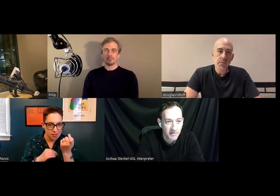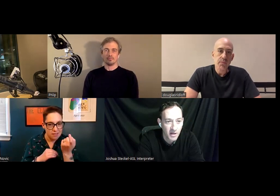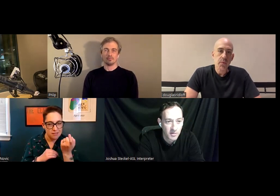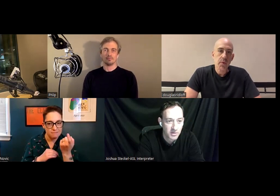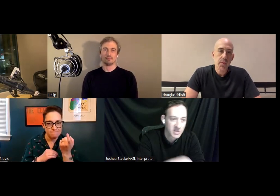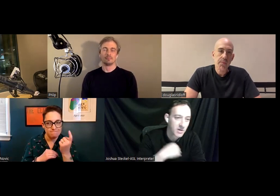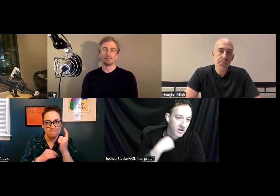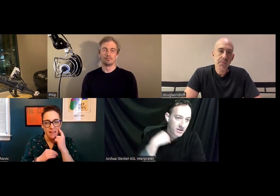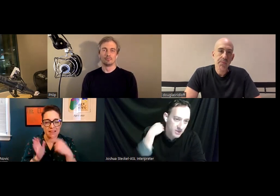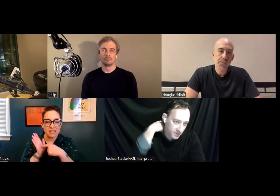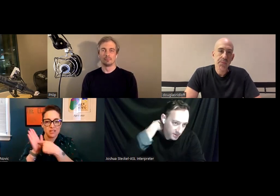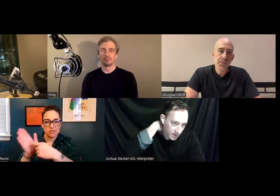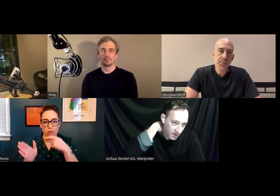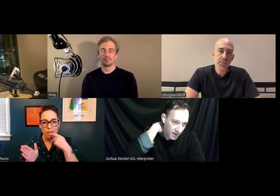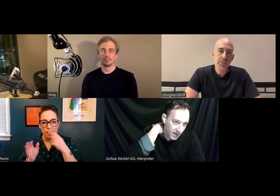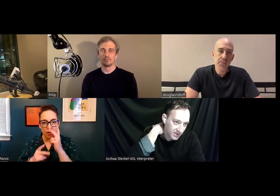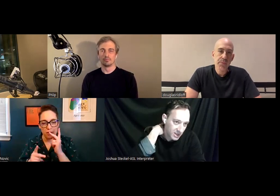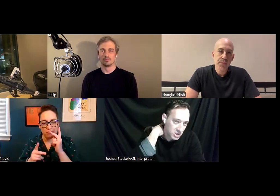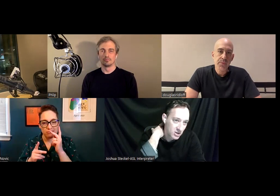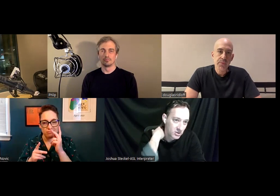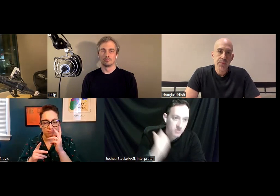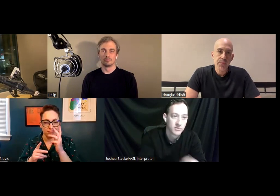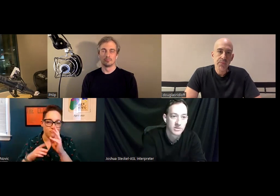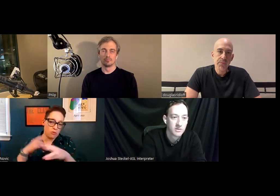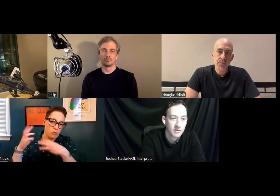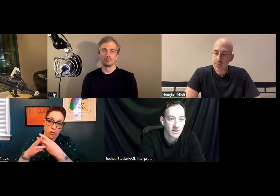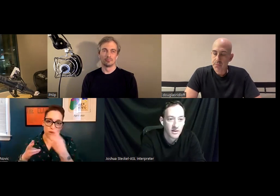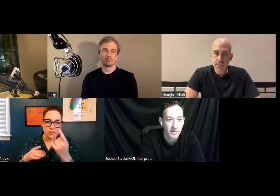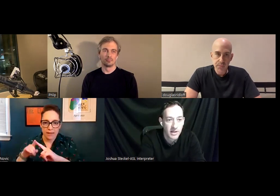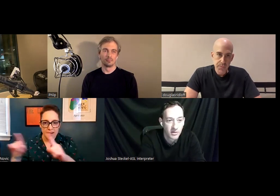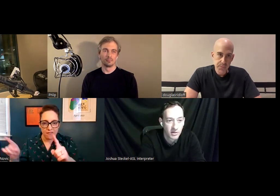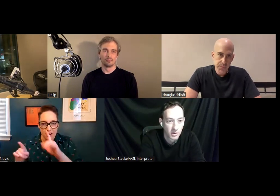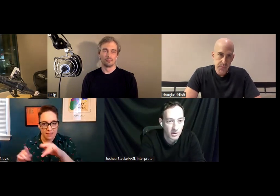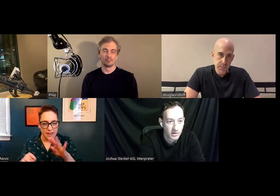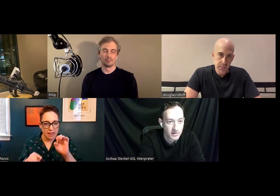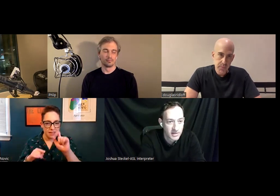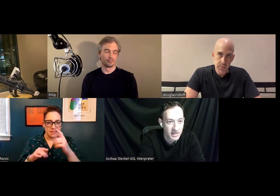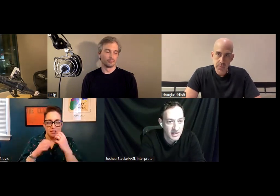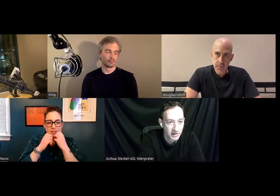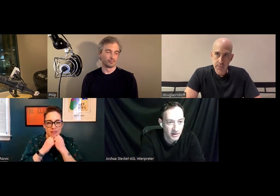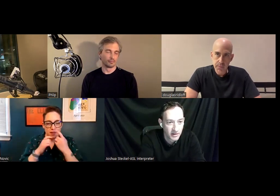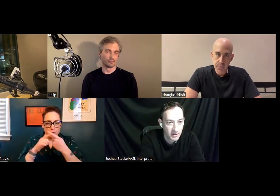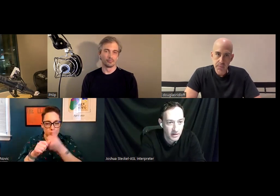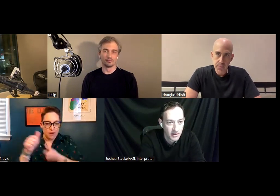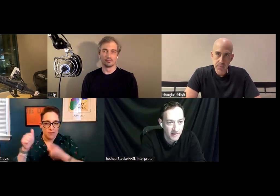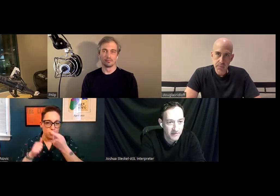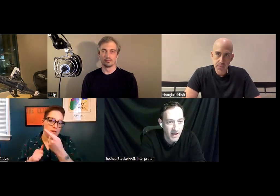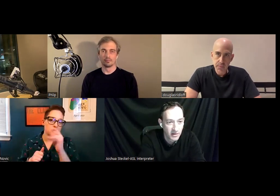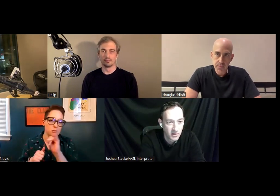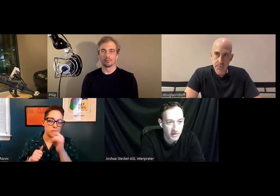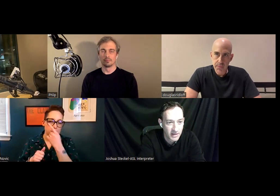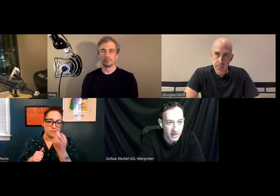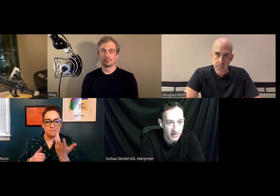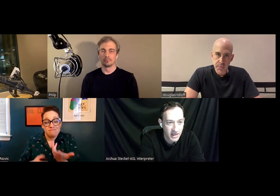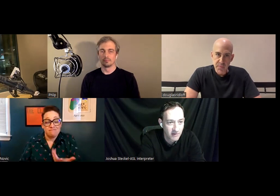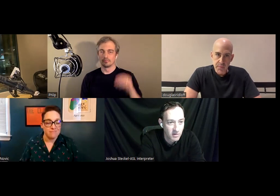But it's been a valuable experience. And I think it shows the hearing world something different that